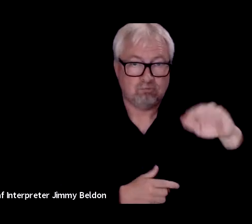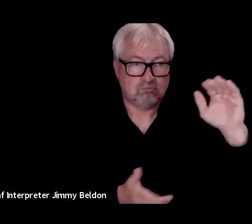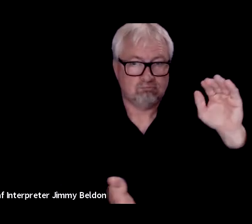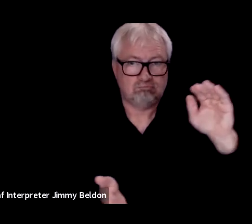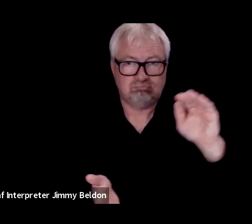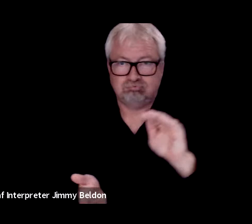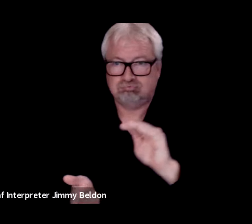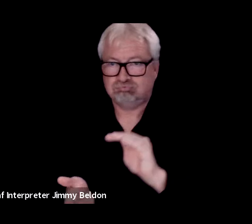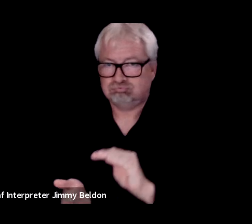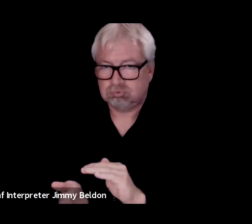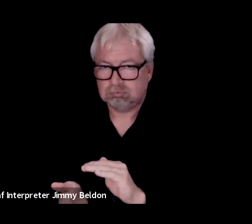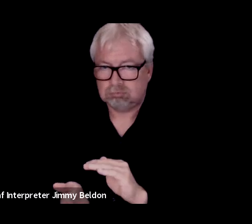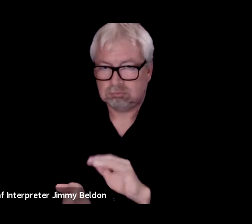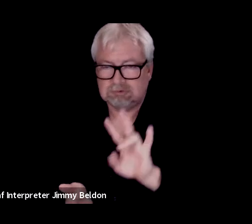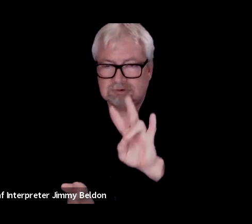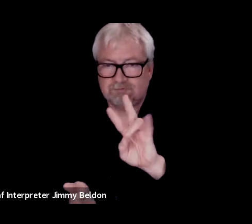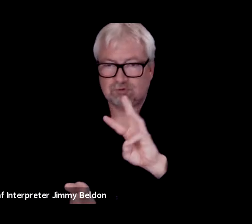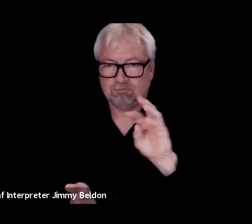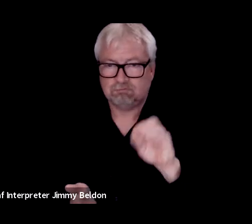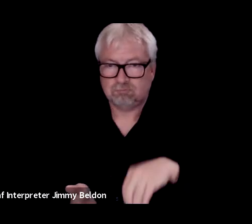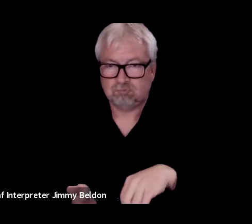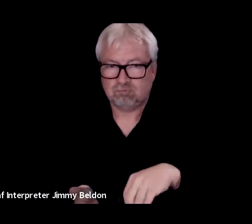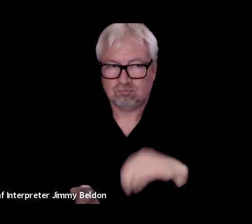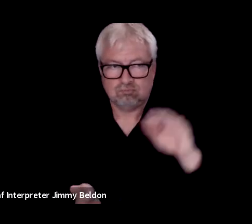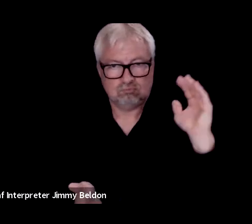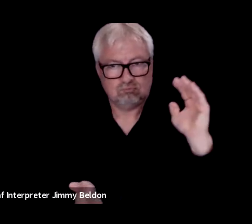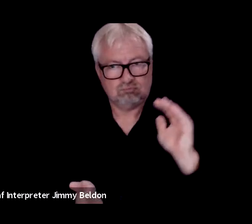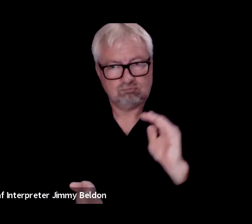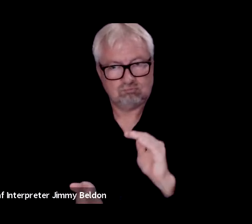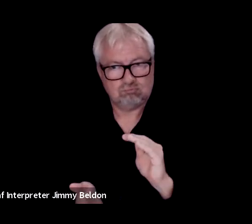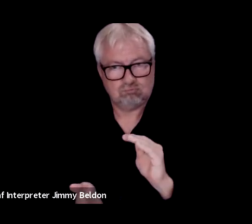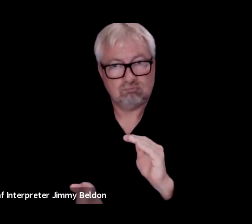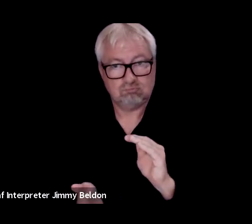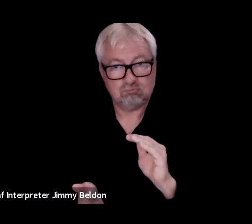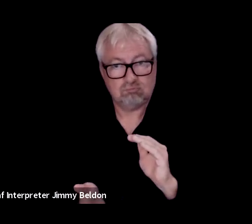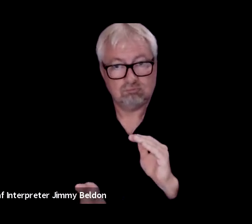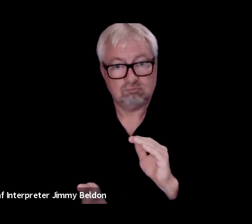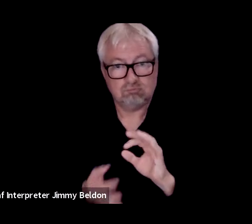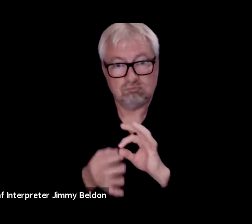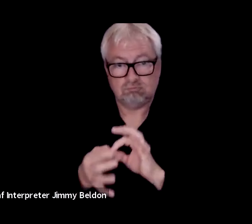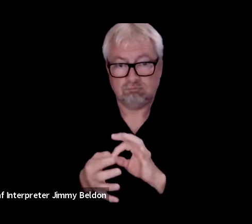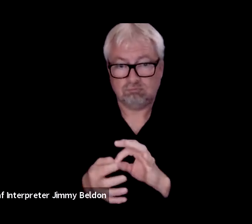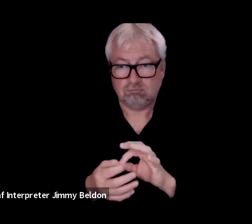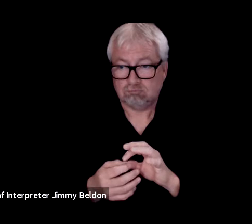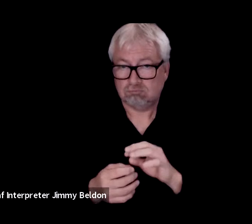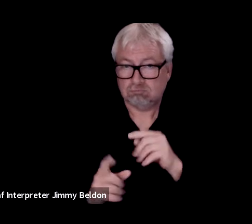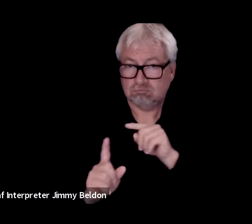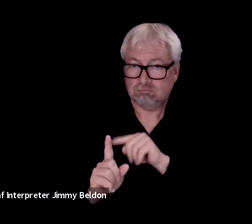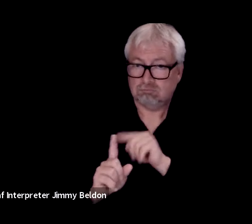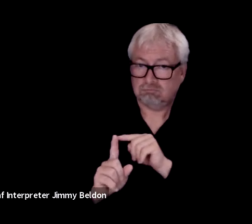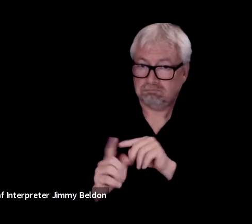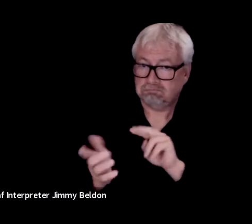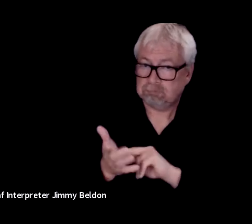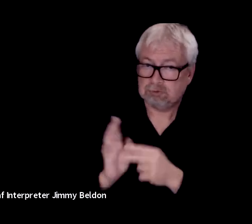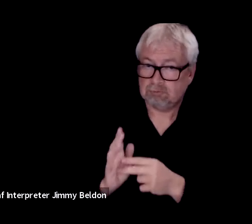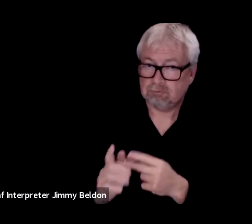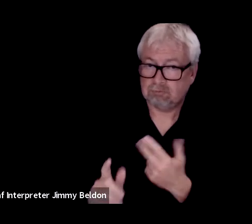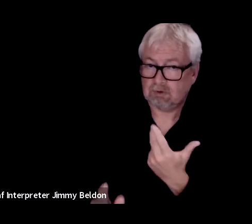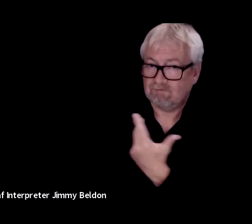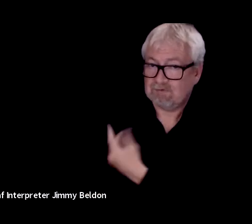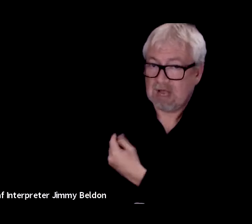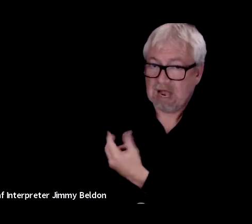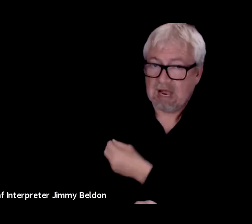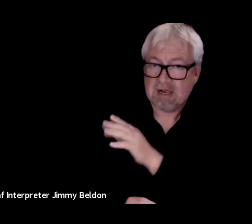medical centers found a vaccine effectiveness of 87% of the